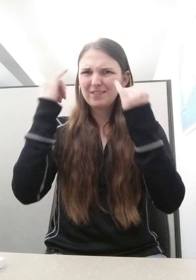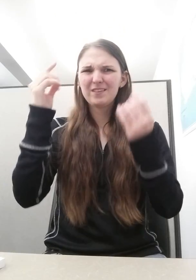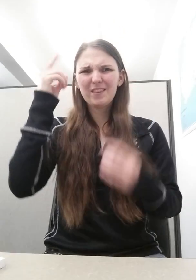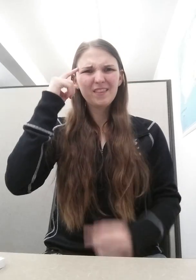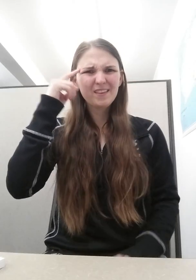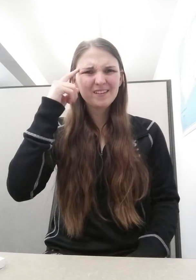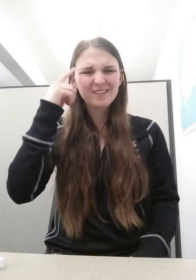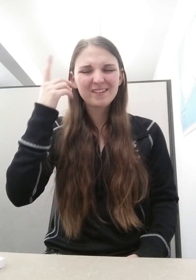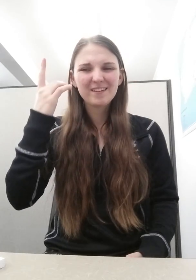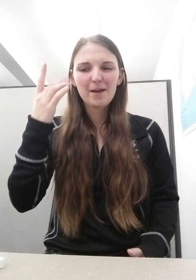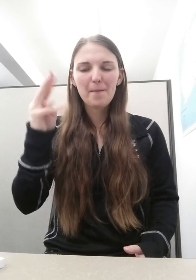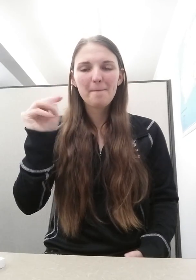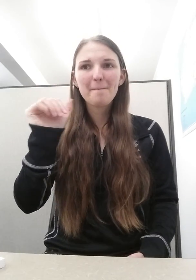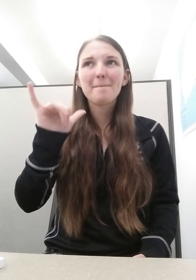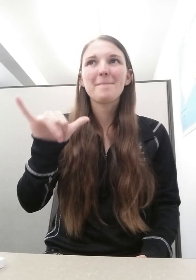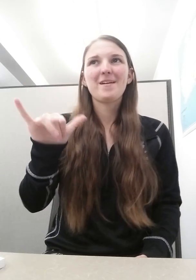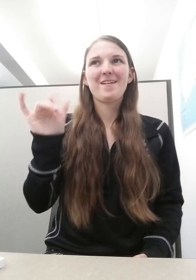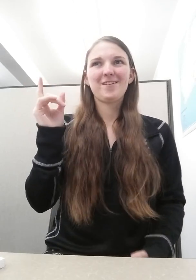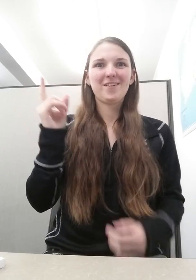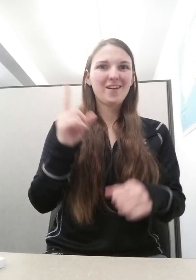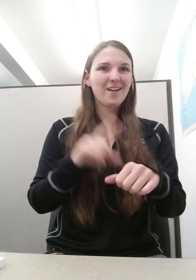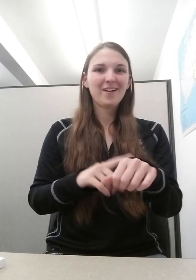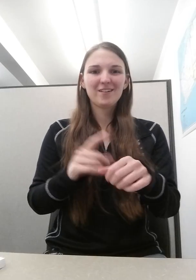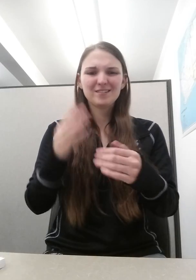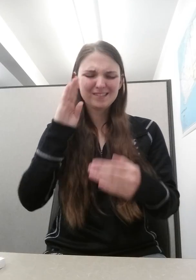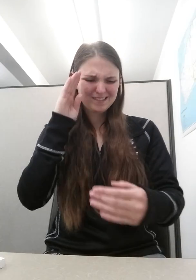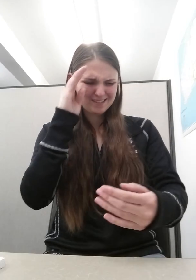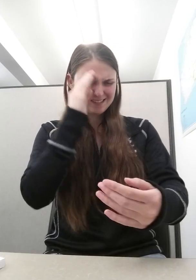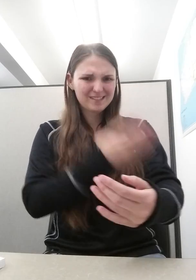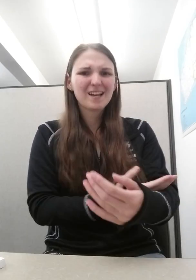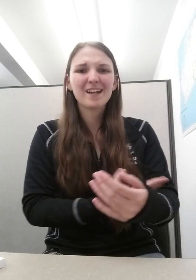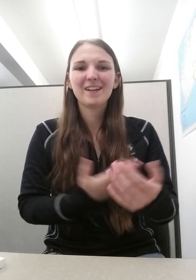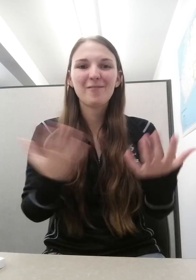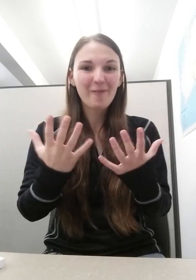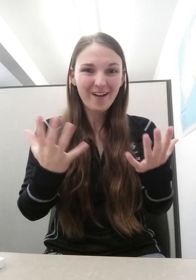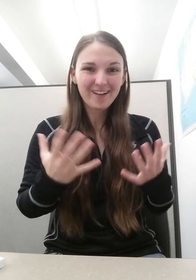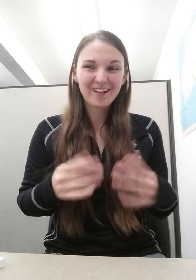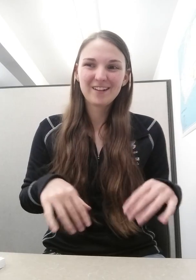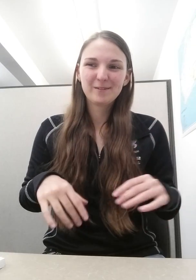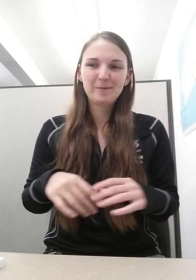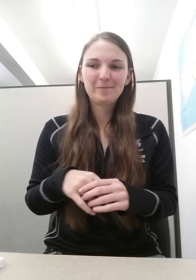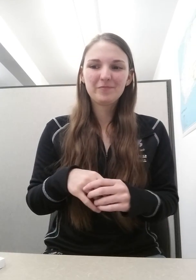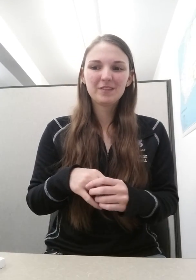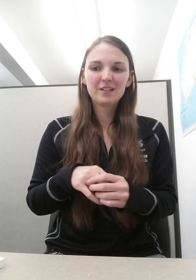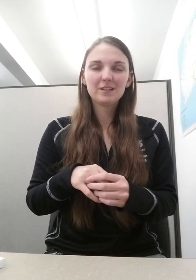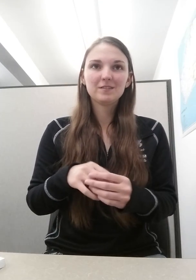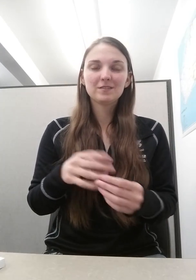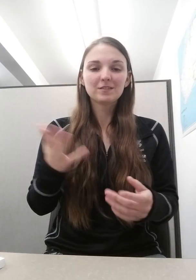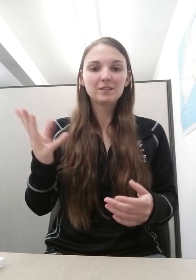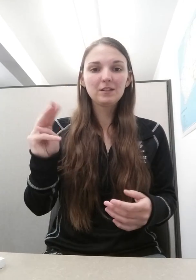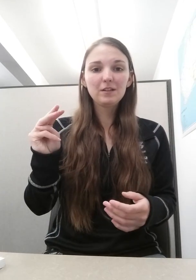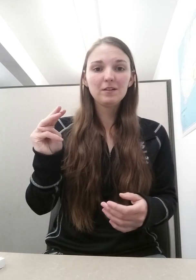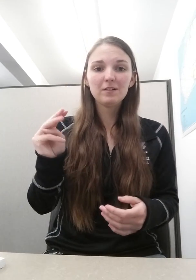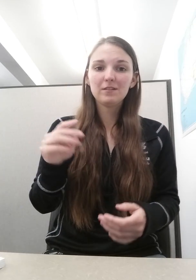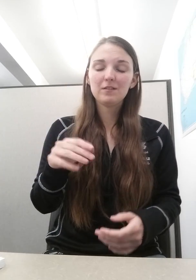Italy, and they were fabulous mime troops, and they had wonderful pieces of humor. Who do you think had the front seat? William